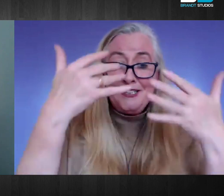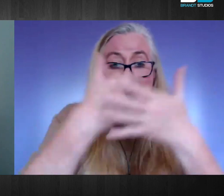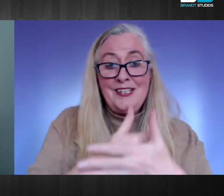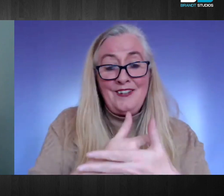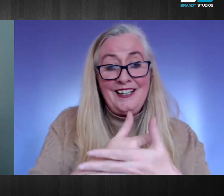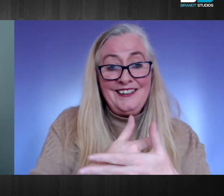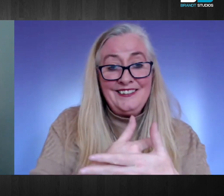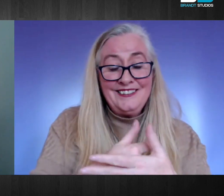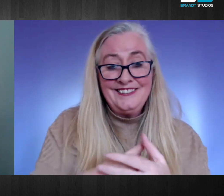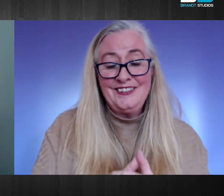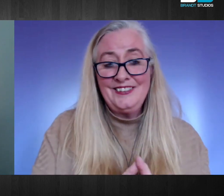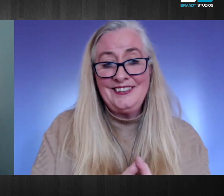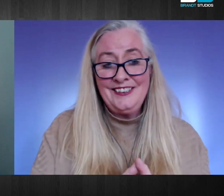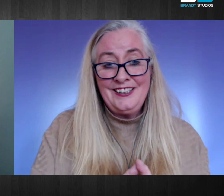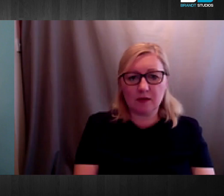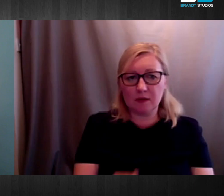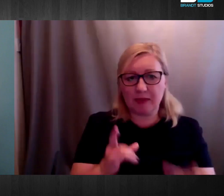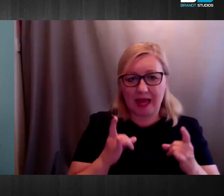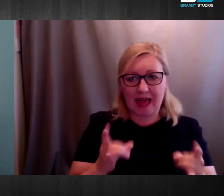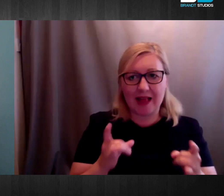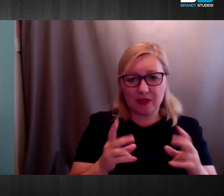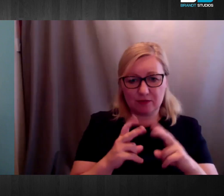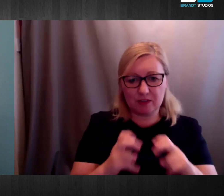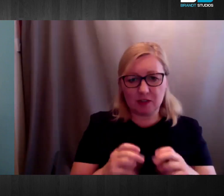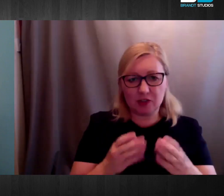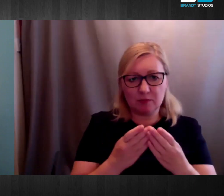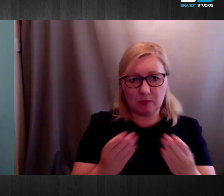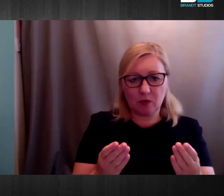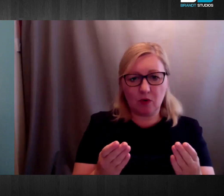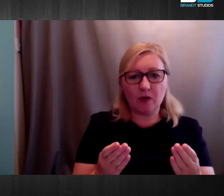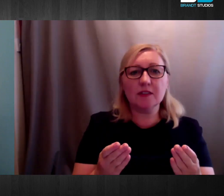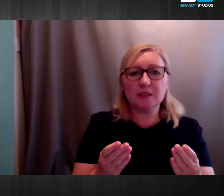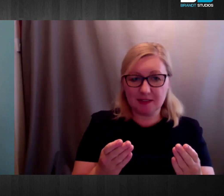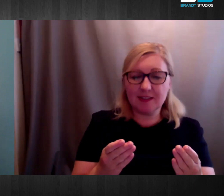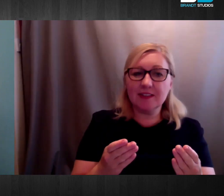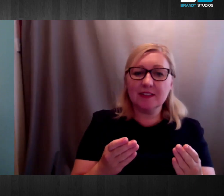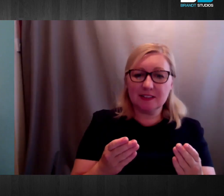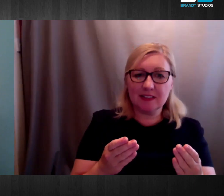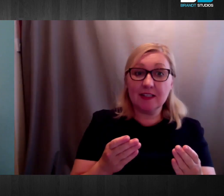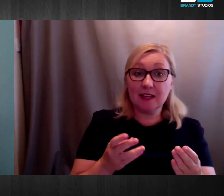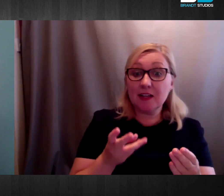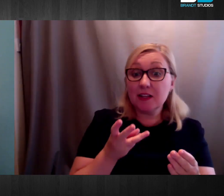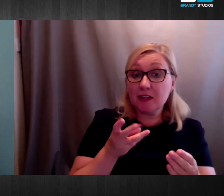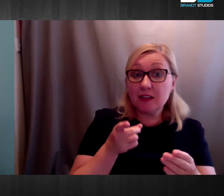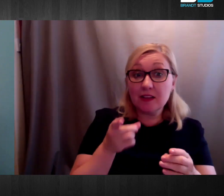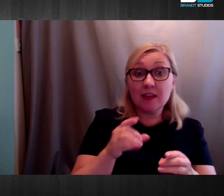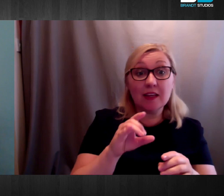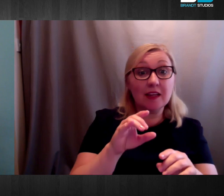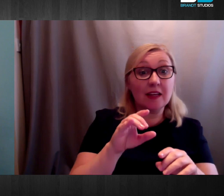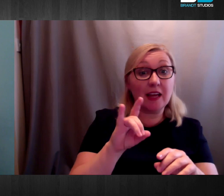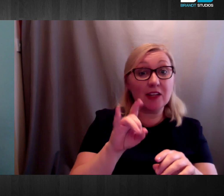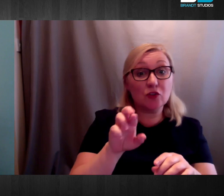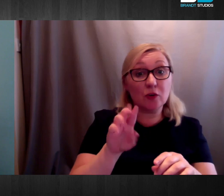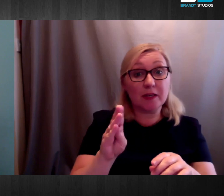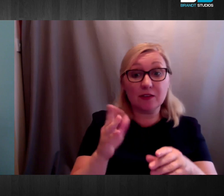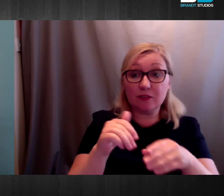the HRB have been a key driver in PPI, and you personally over the years. And I suppose maybe before we